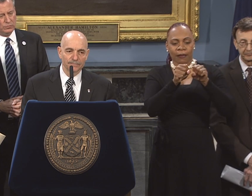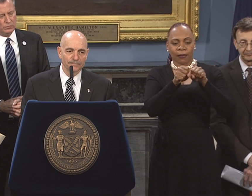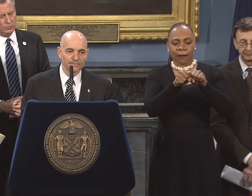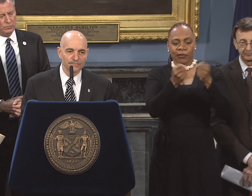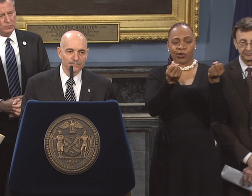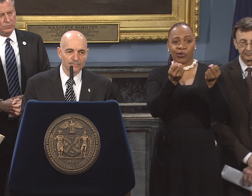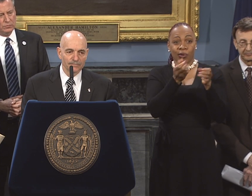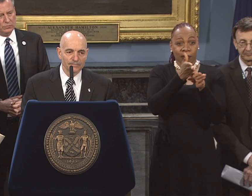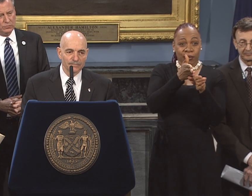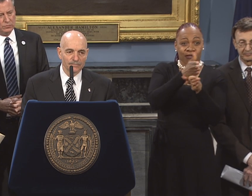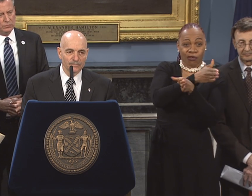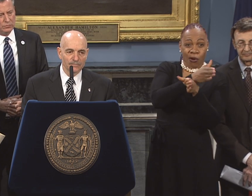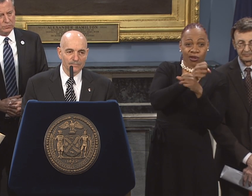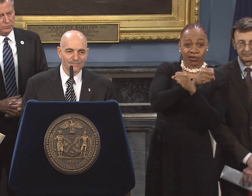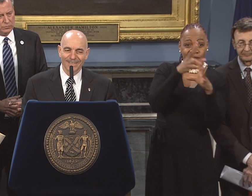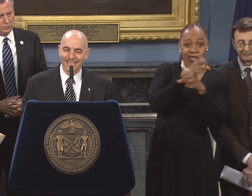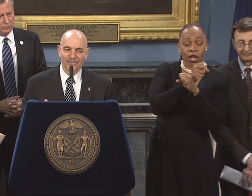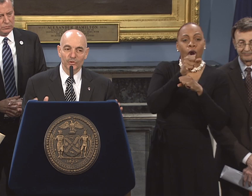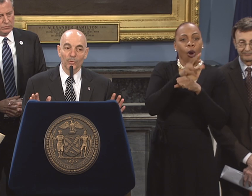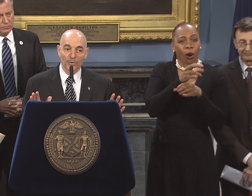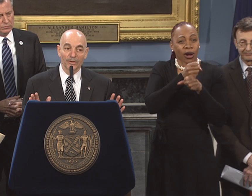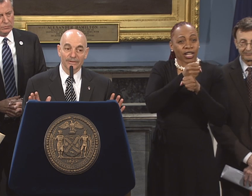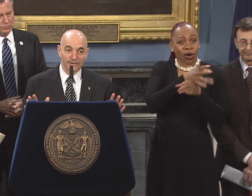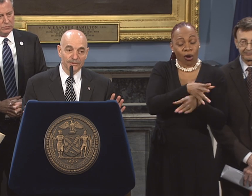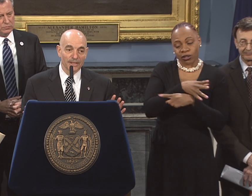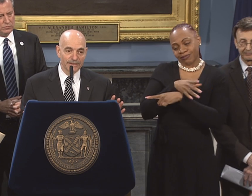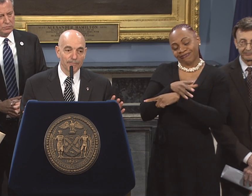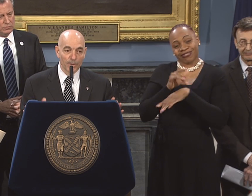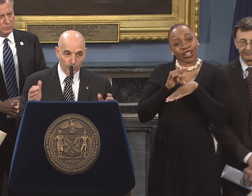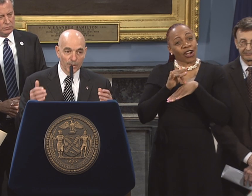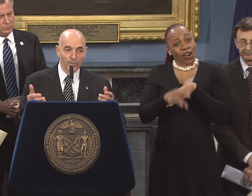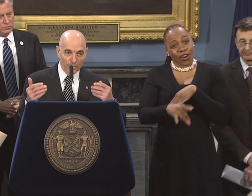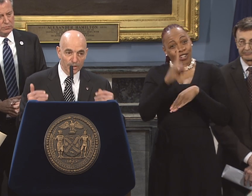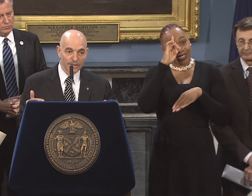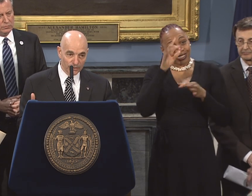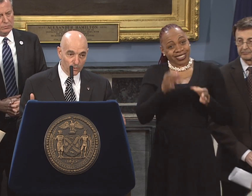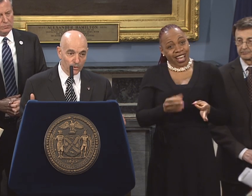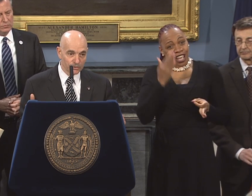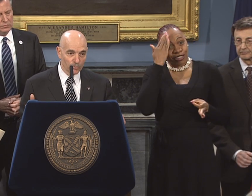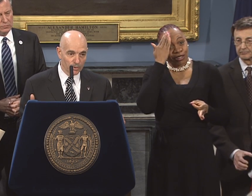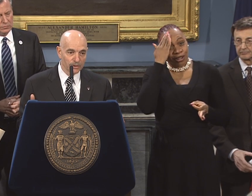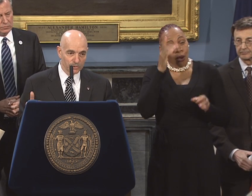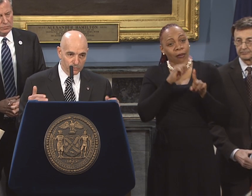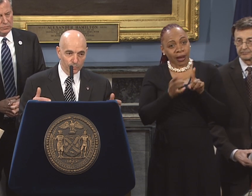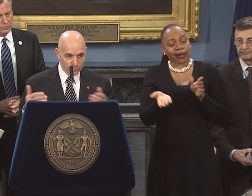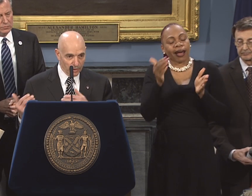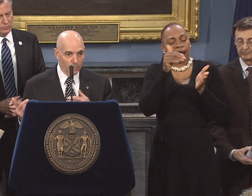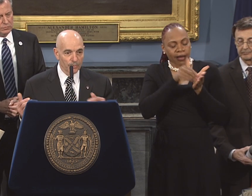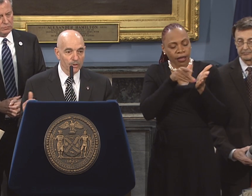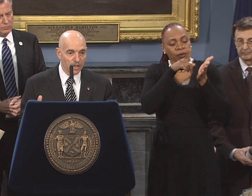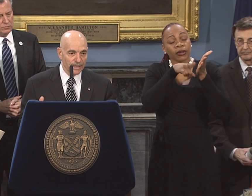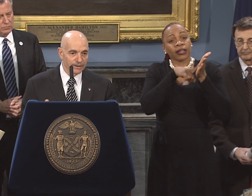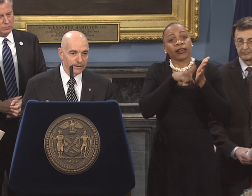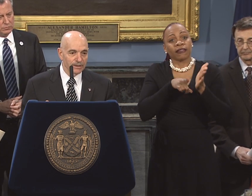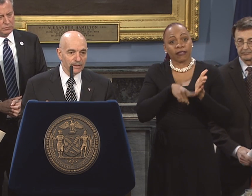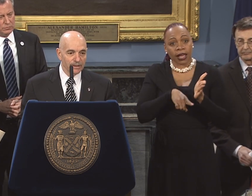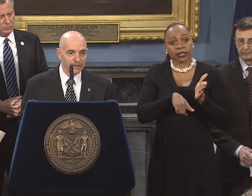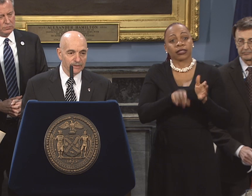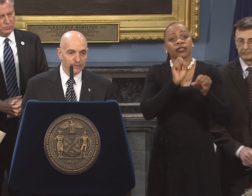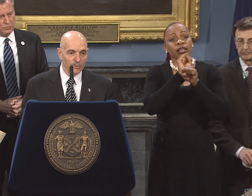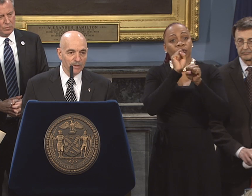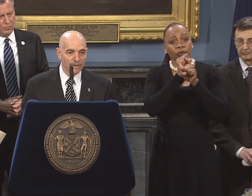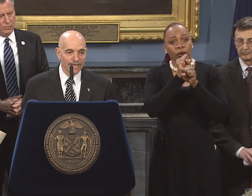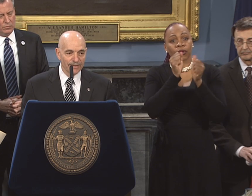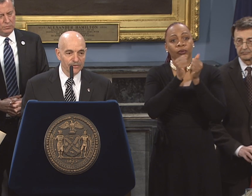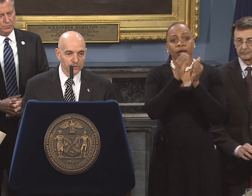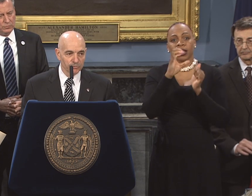the explosion, or that the explosion caused the water main break? It's too early to decide that, but we will look at that also. We're going to try to work with Con Ed,